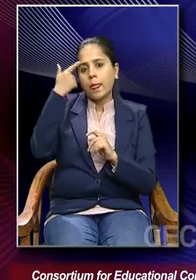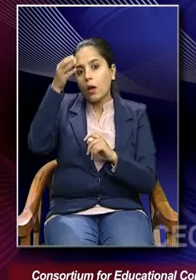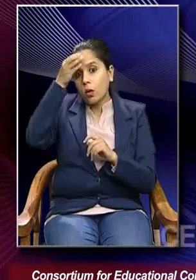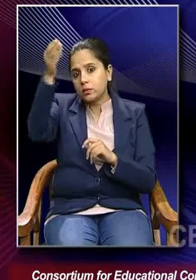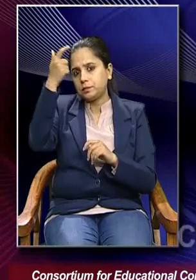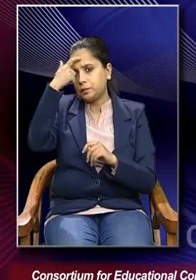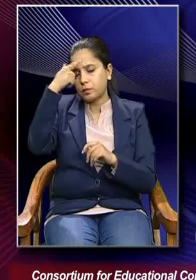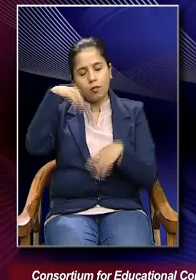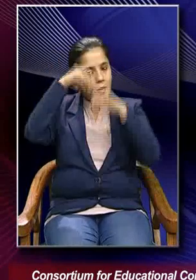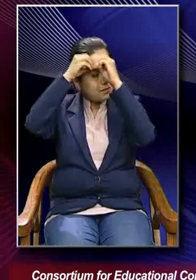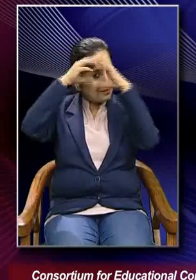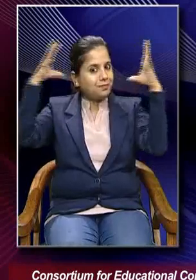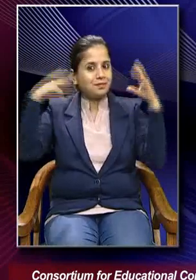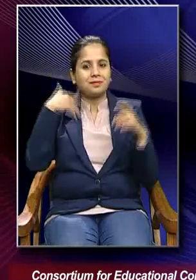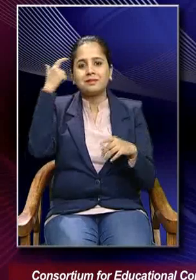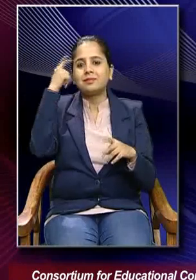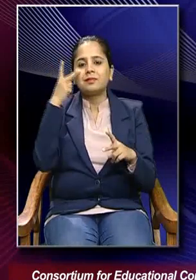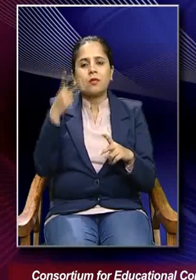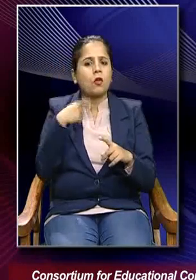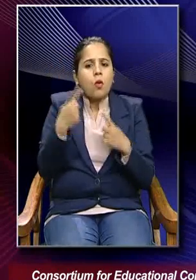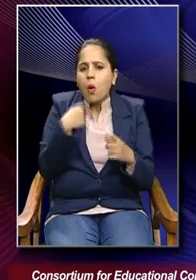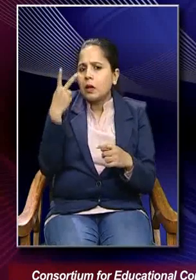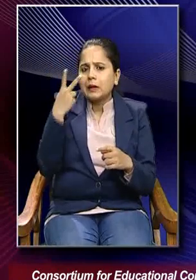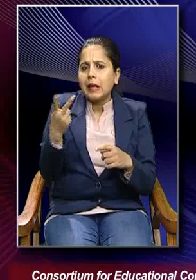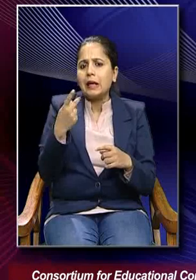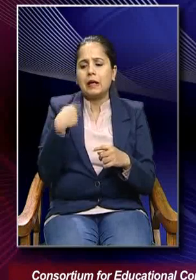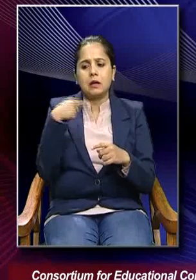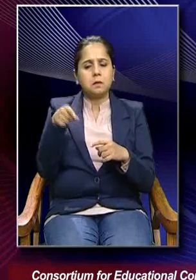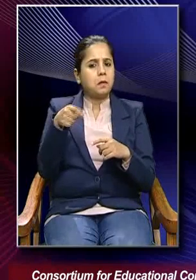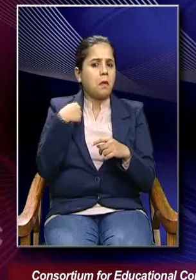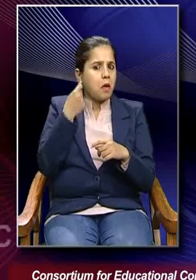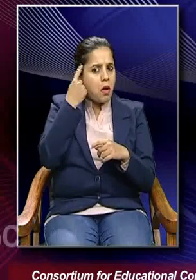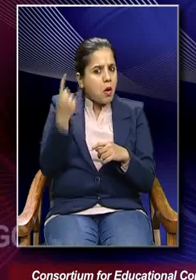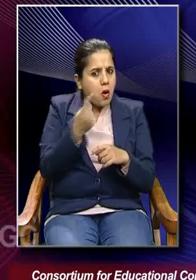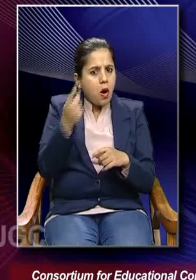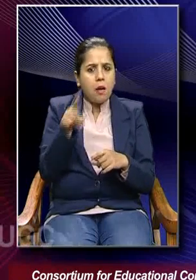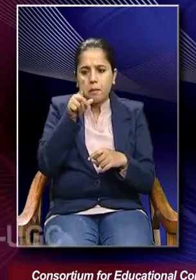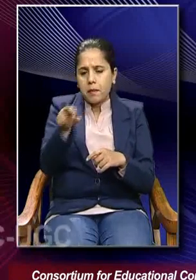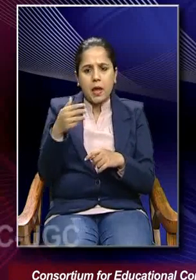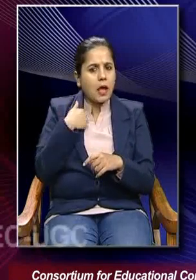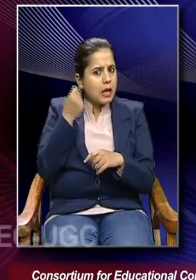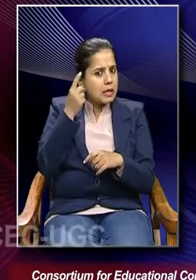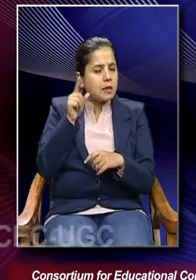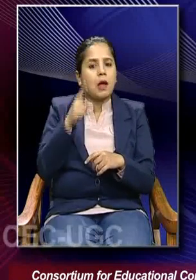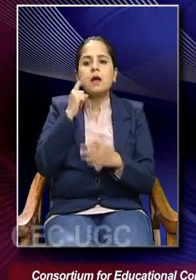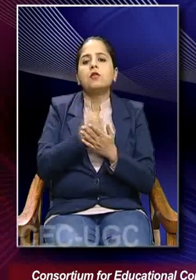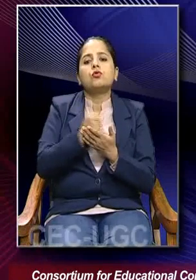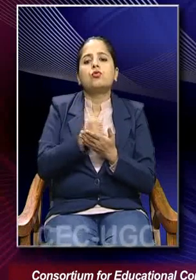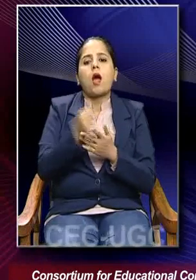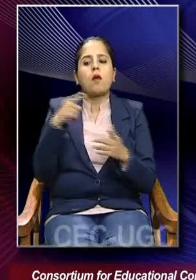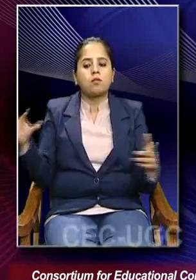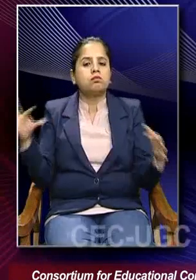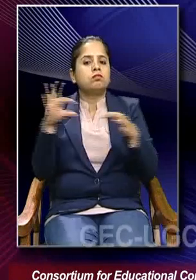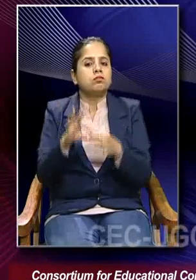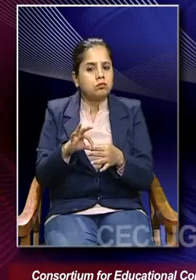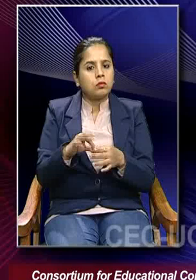sociological imagination. We are just not thinking about it. We are not only understanding the meaning. The attempt is to connect